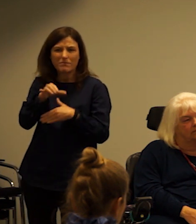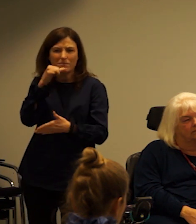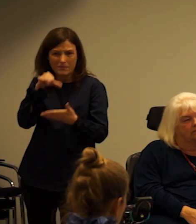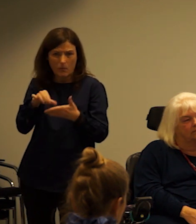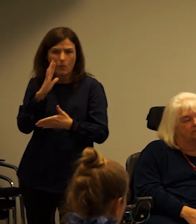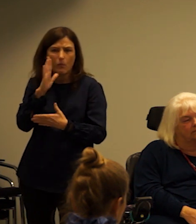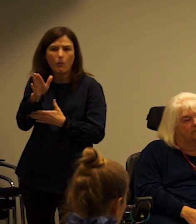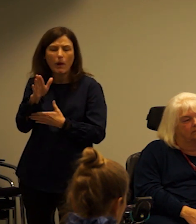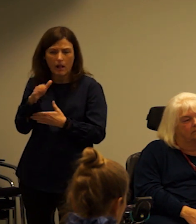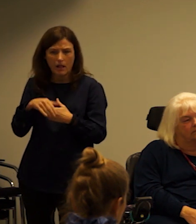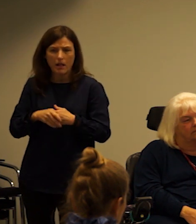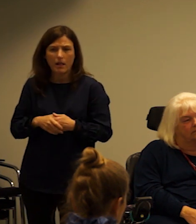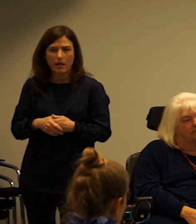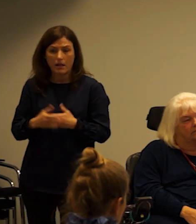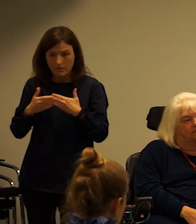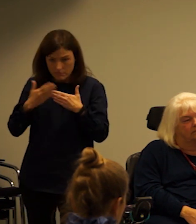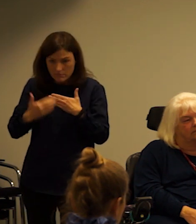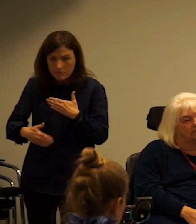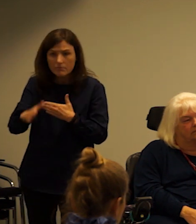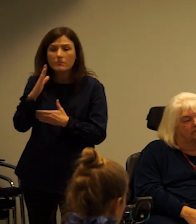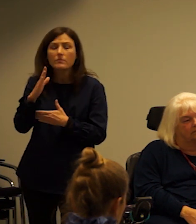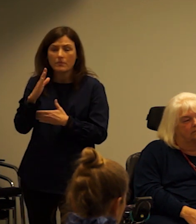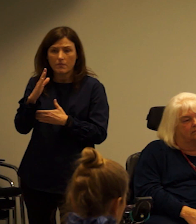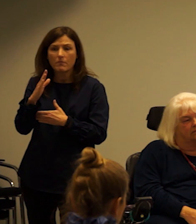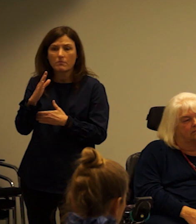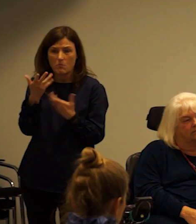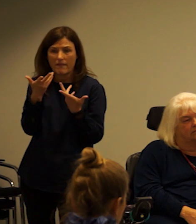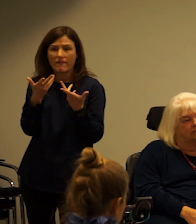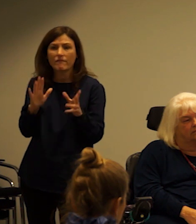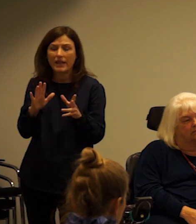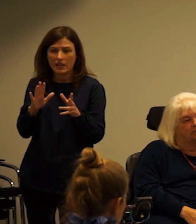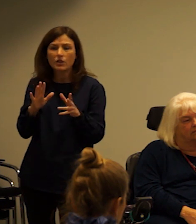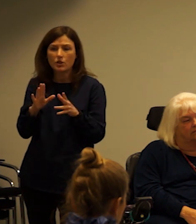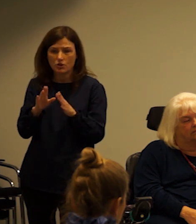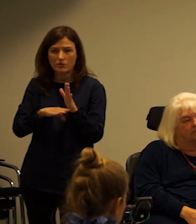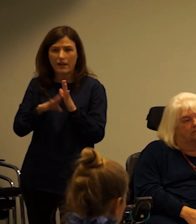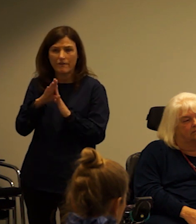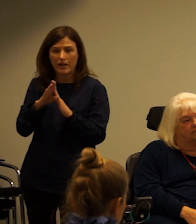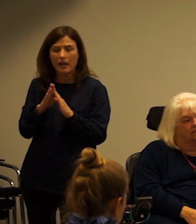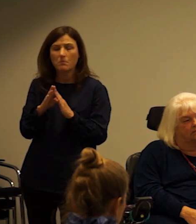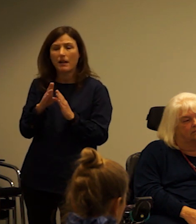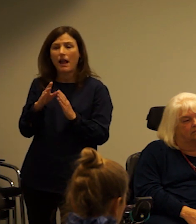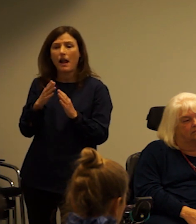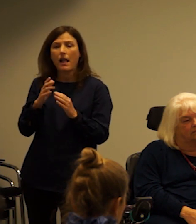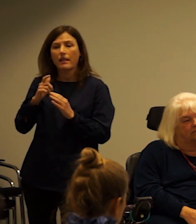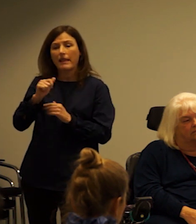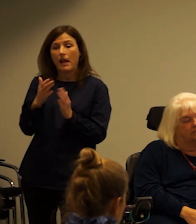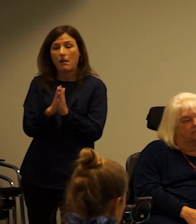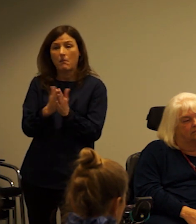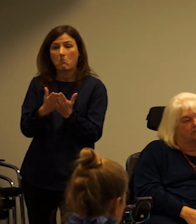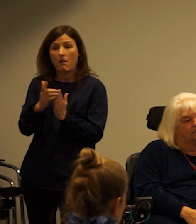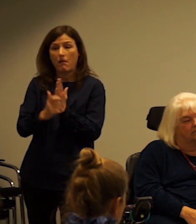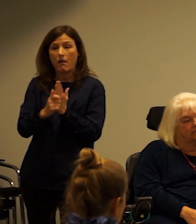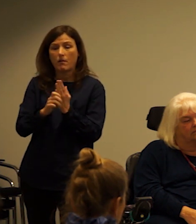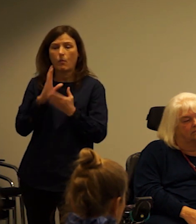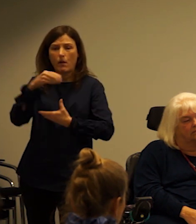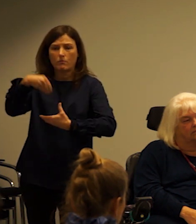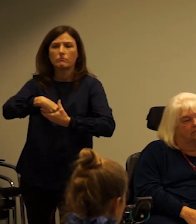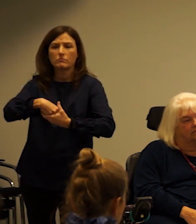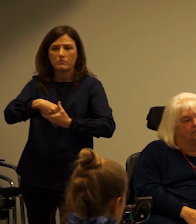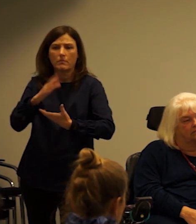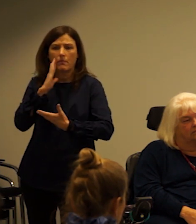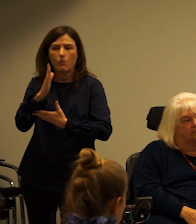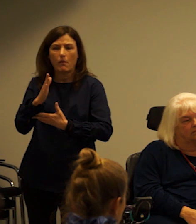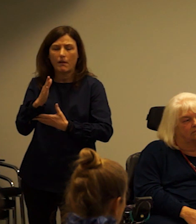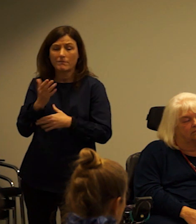you. And from this point forward, after it's done, a copy of it will go into the notebook. So the only thing I